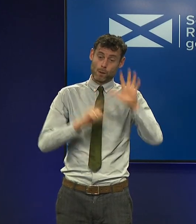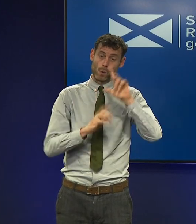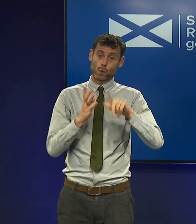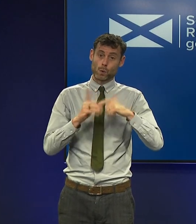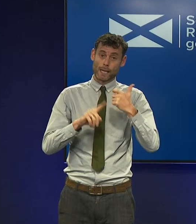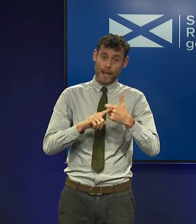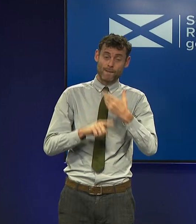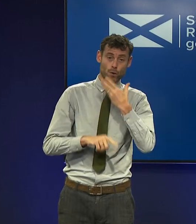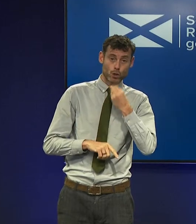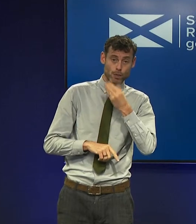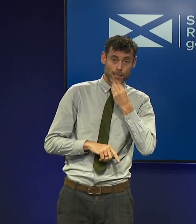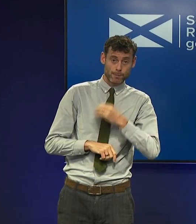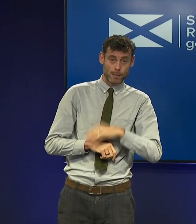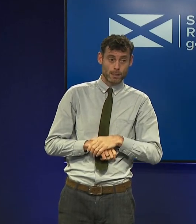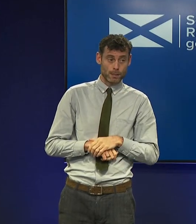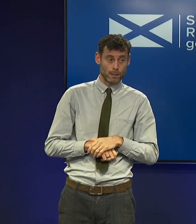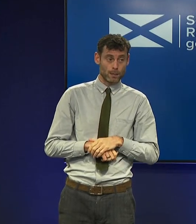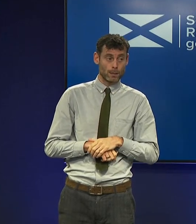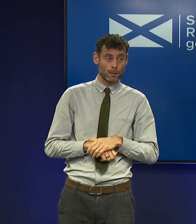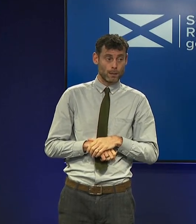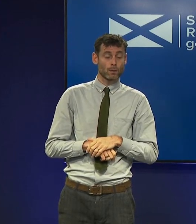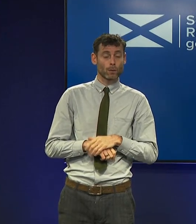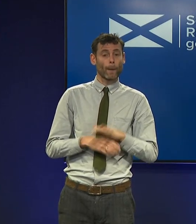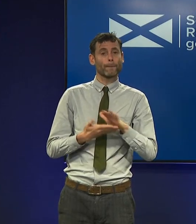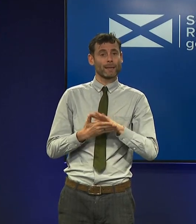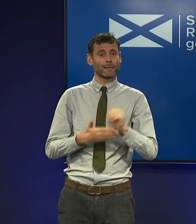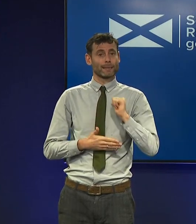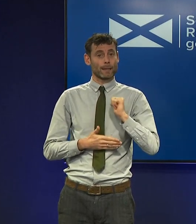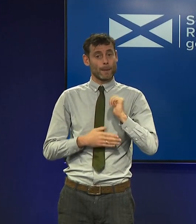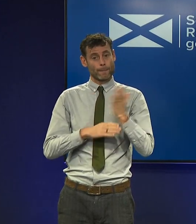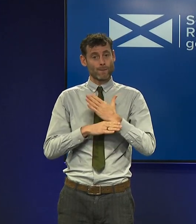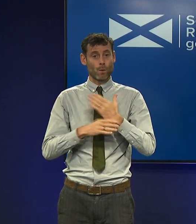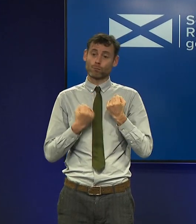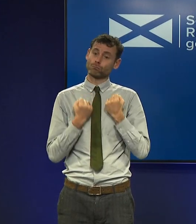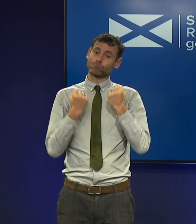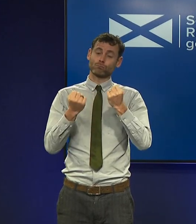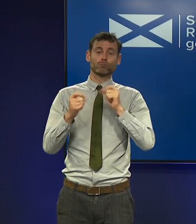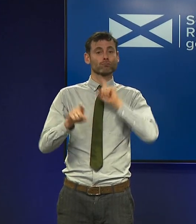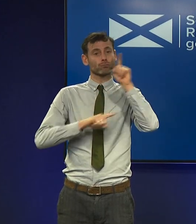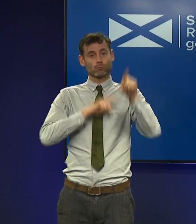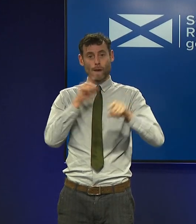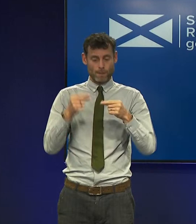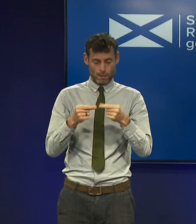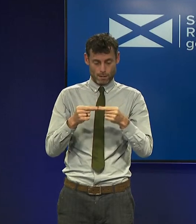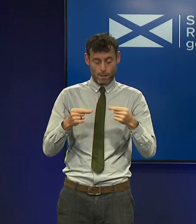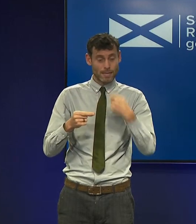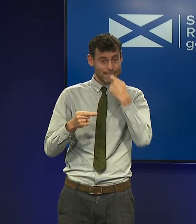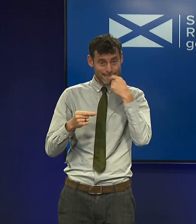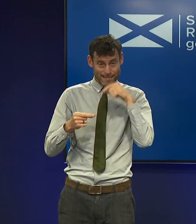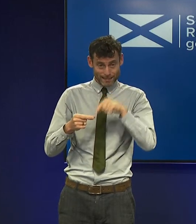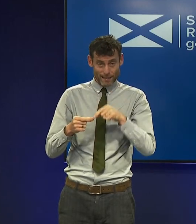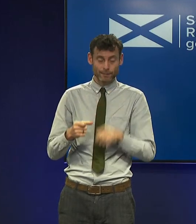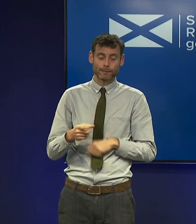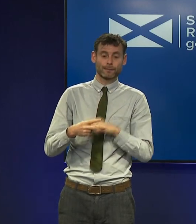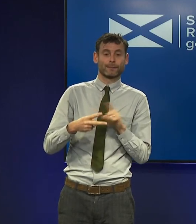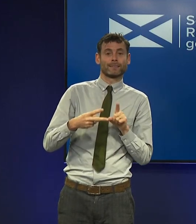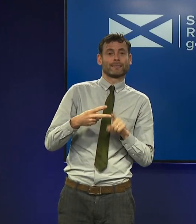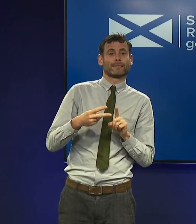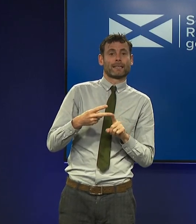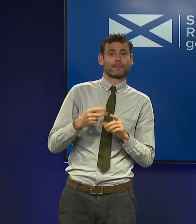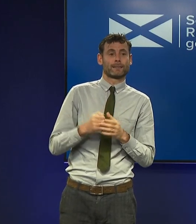to take a lateral flow test before they travel, say, like cross-border travel? And secondly, if you